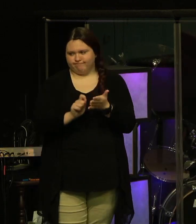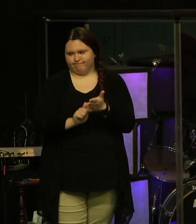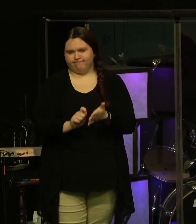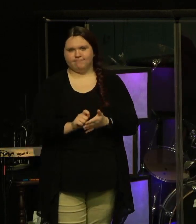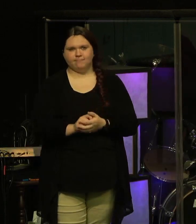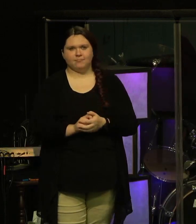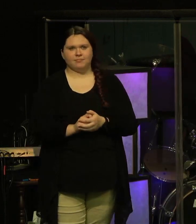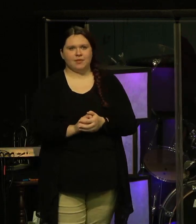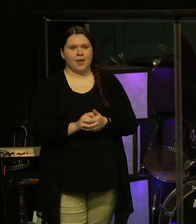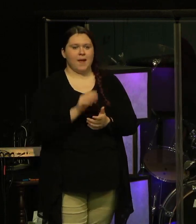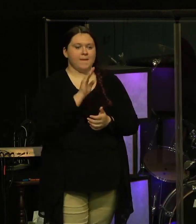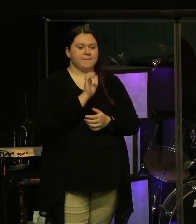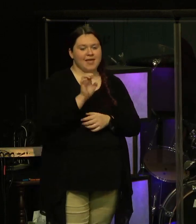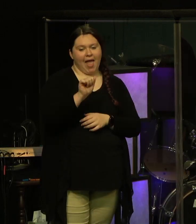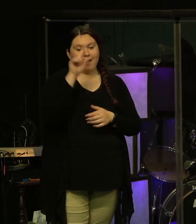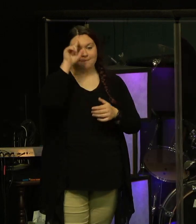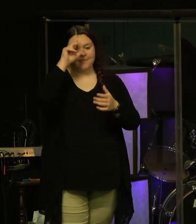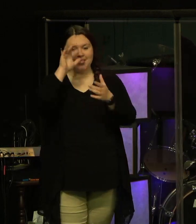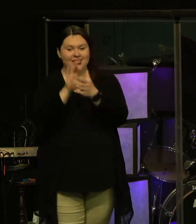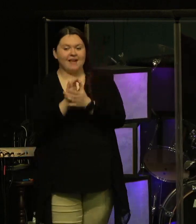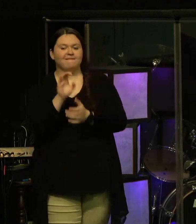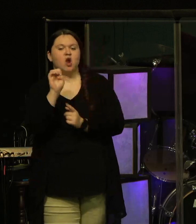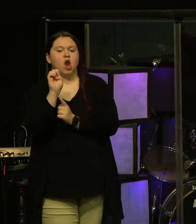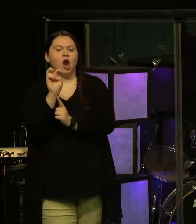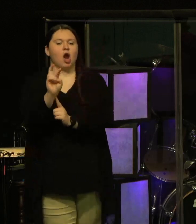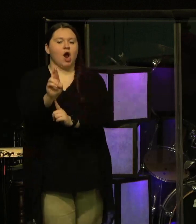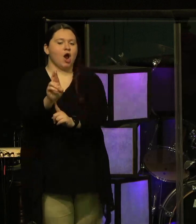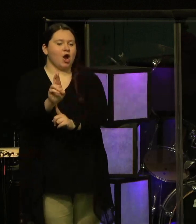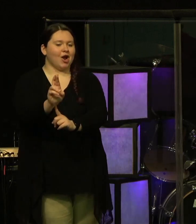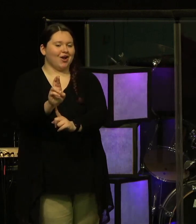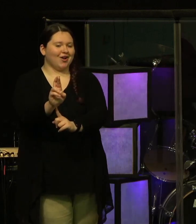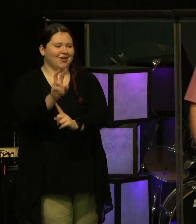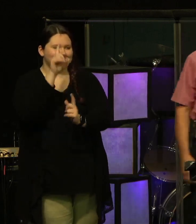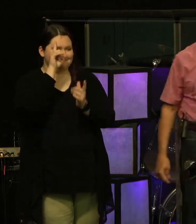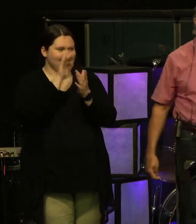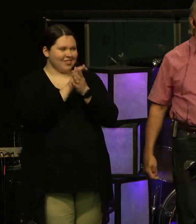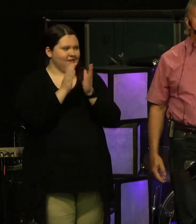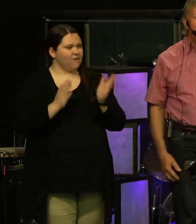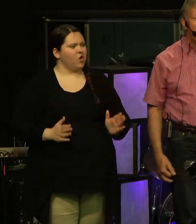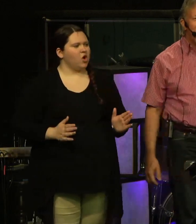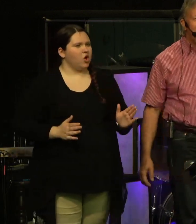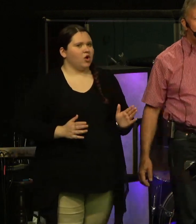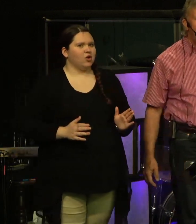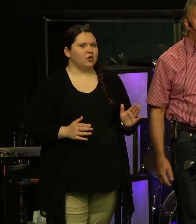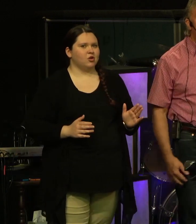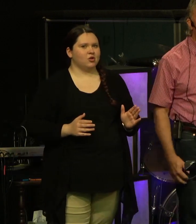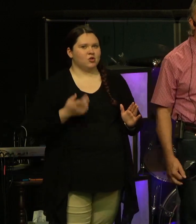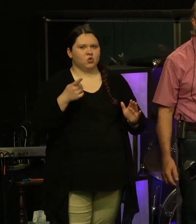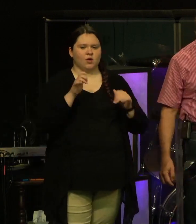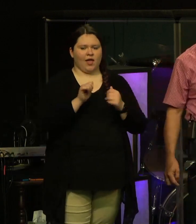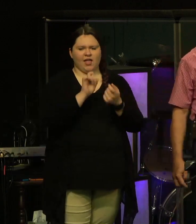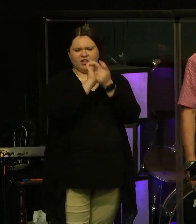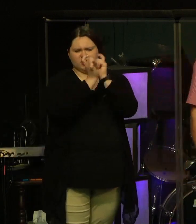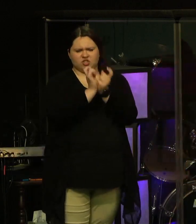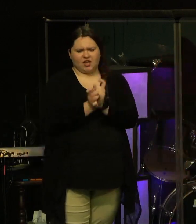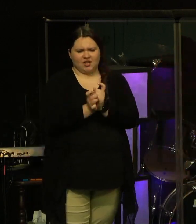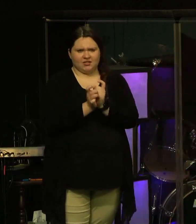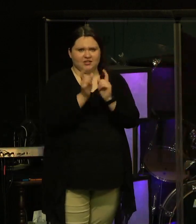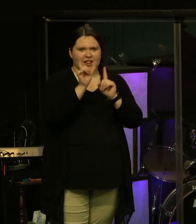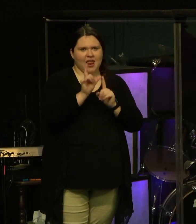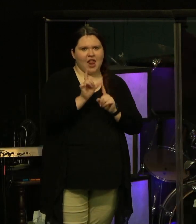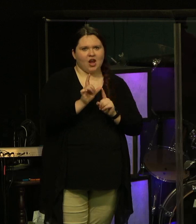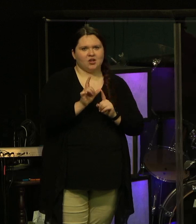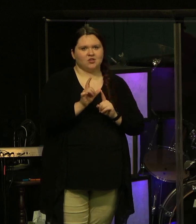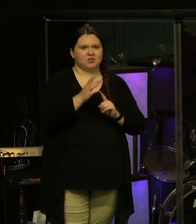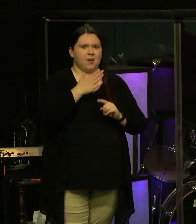Be a believer. Now, you can doctor up those letters however you want to. I put some stripes